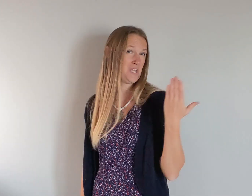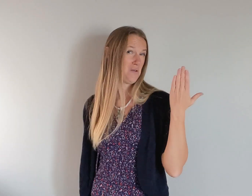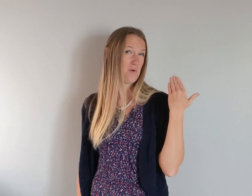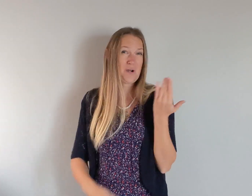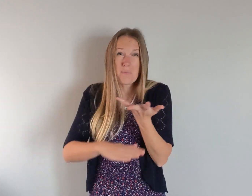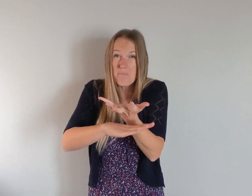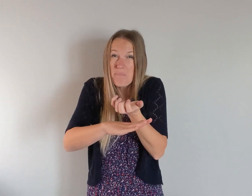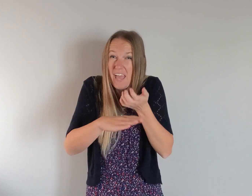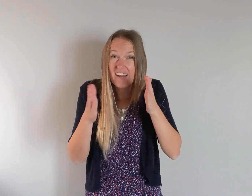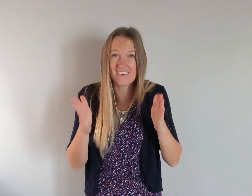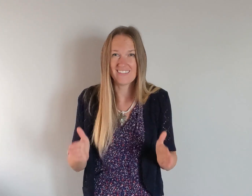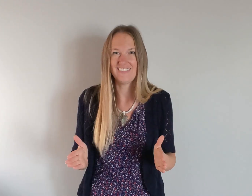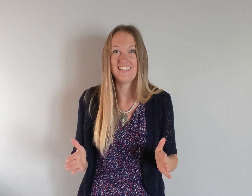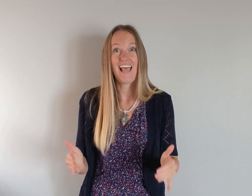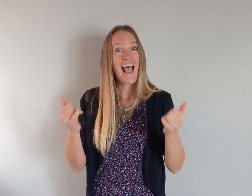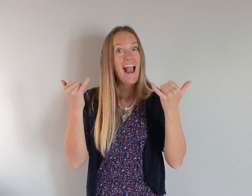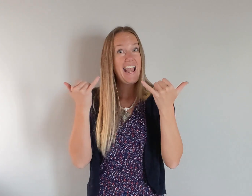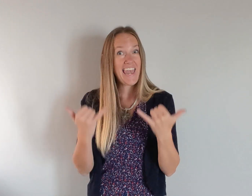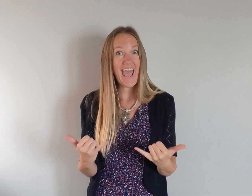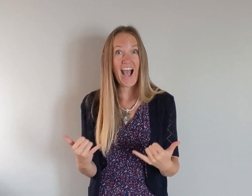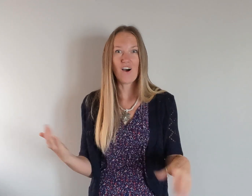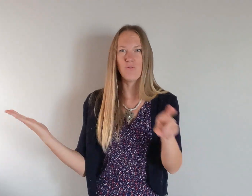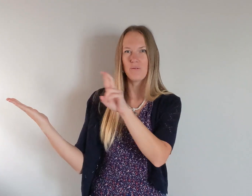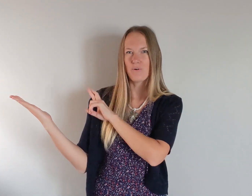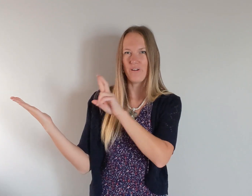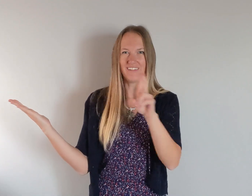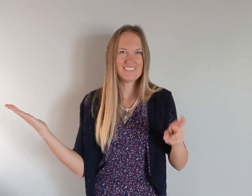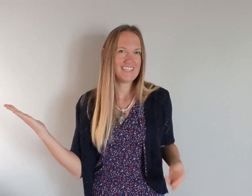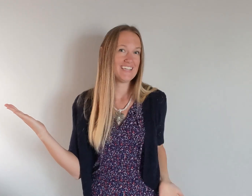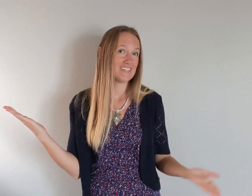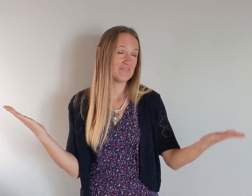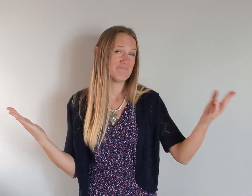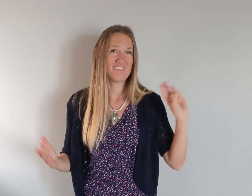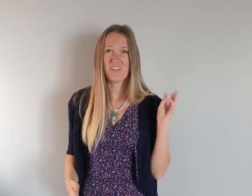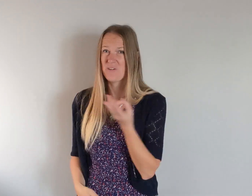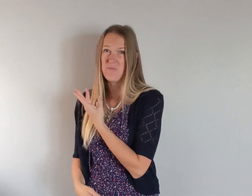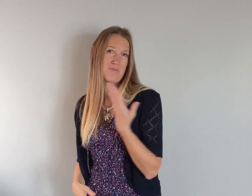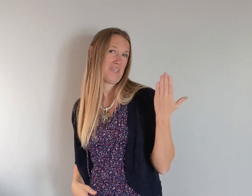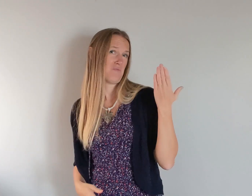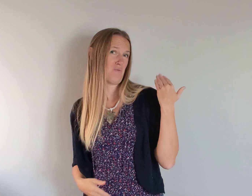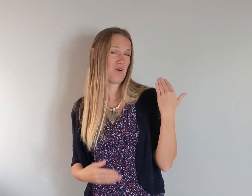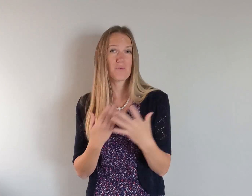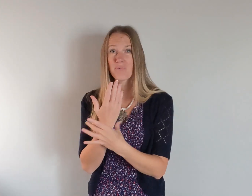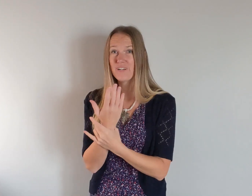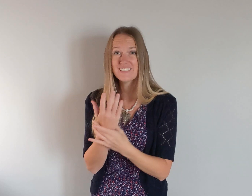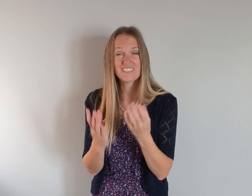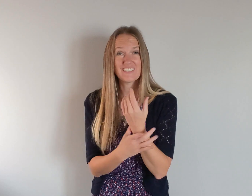We were beggars. Now we're royalty. We